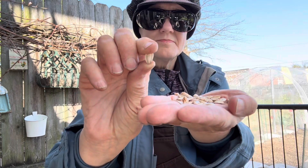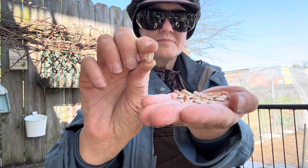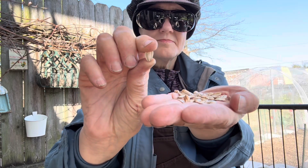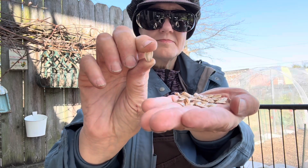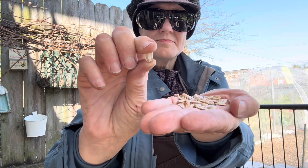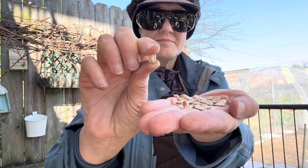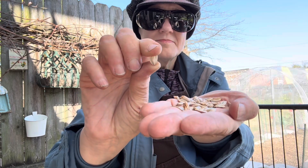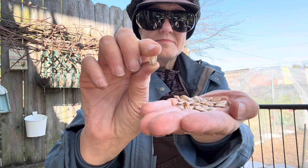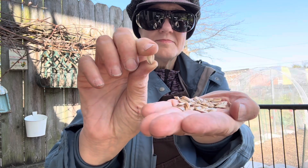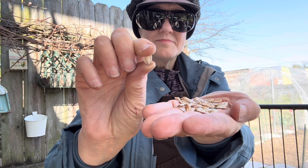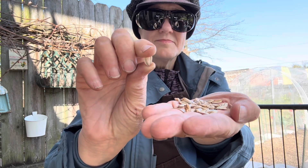Here they are.